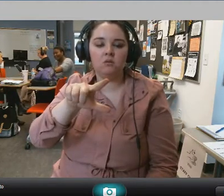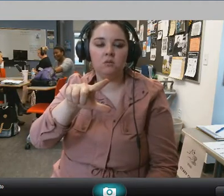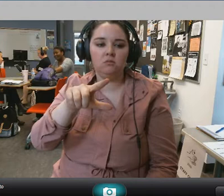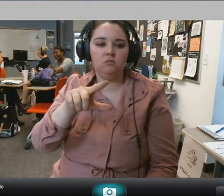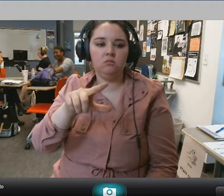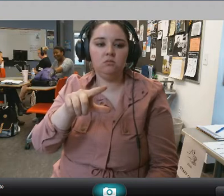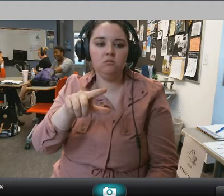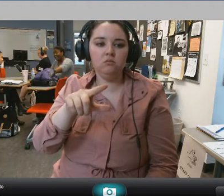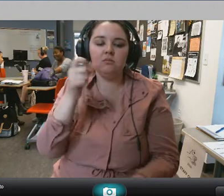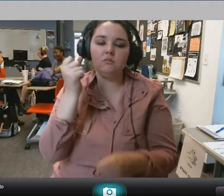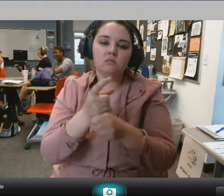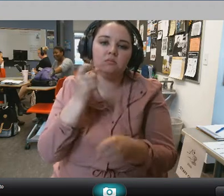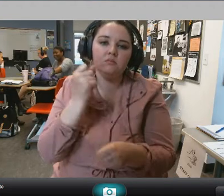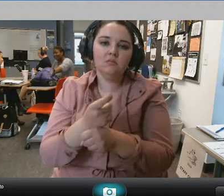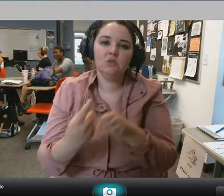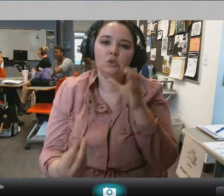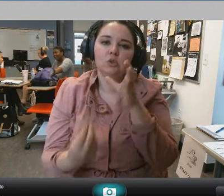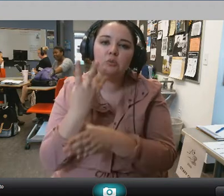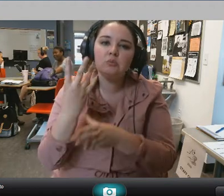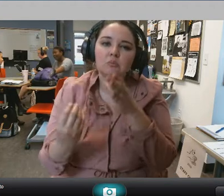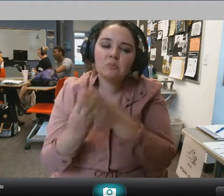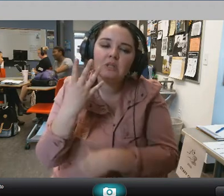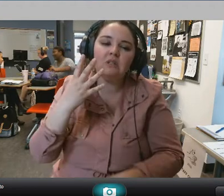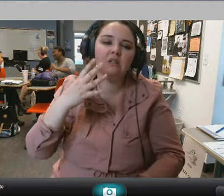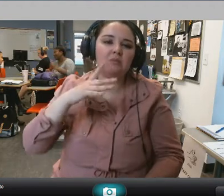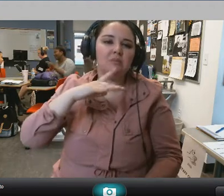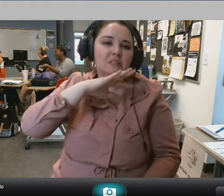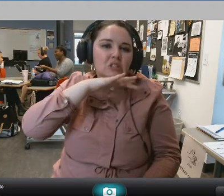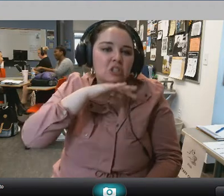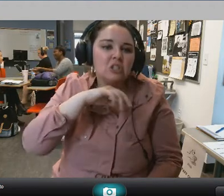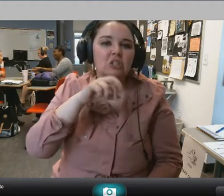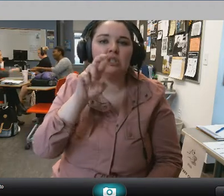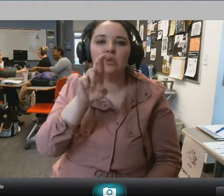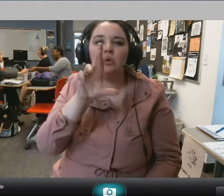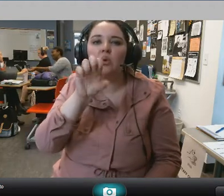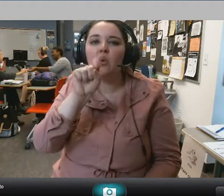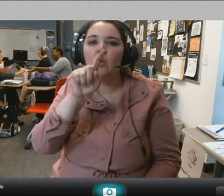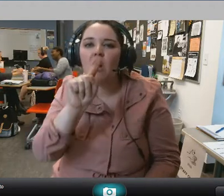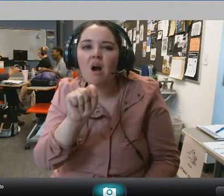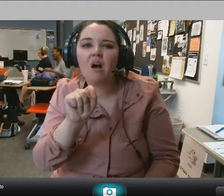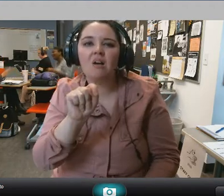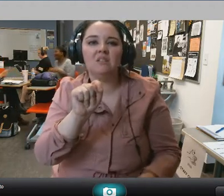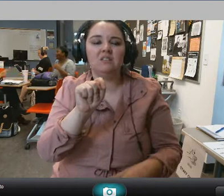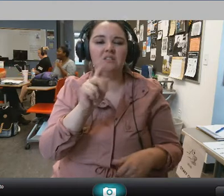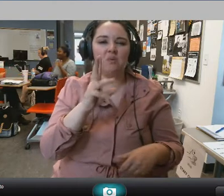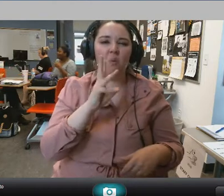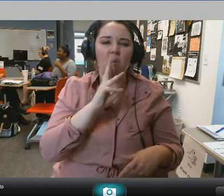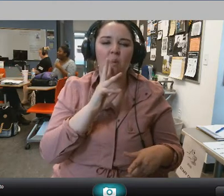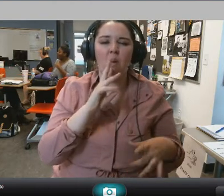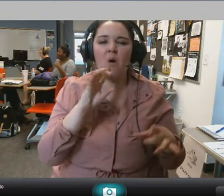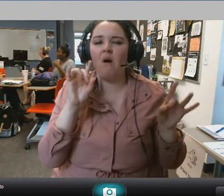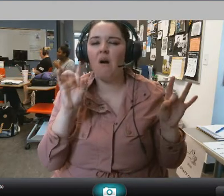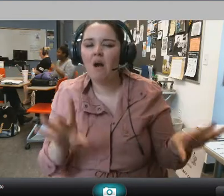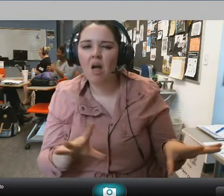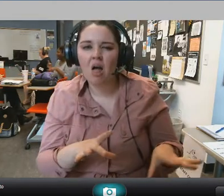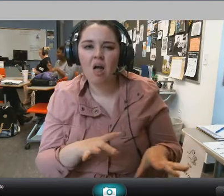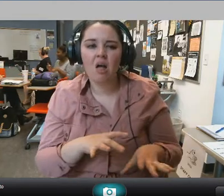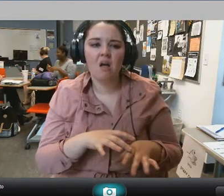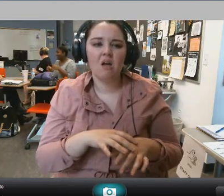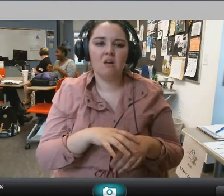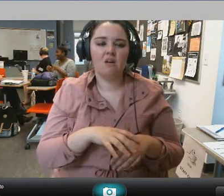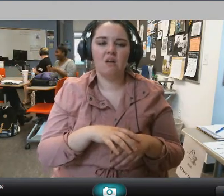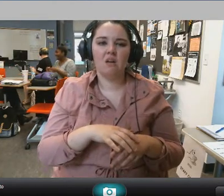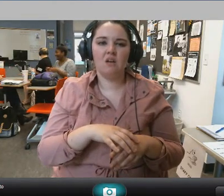dirt and rust and old nails and stale water, and cartload